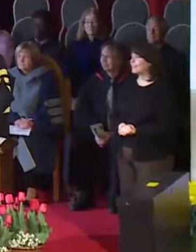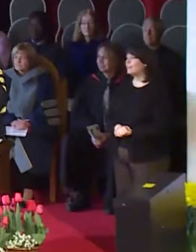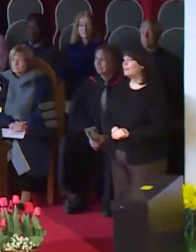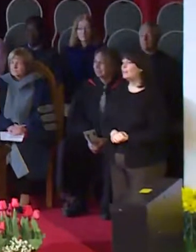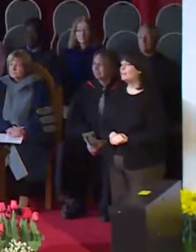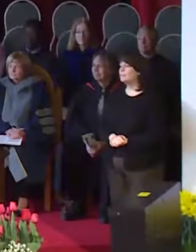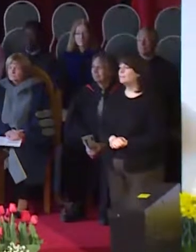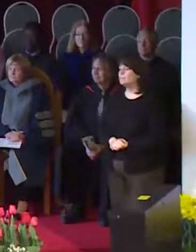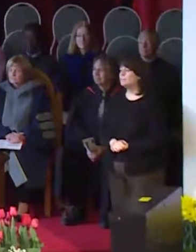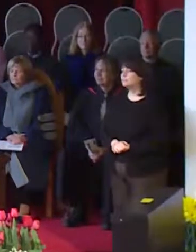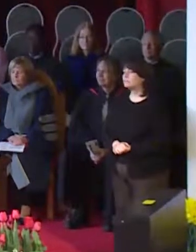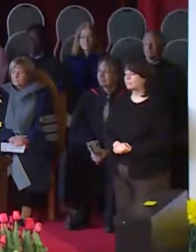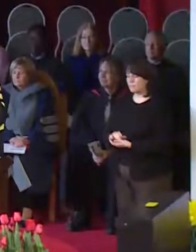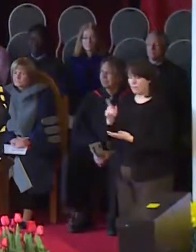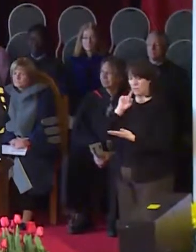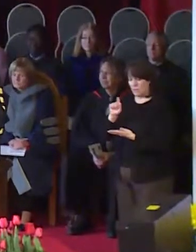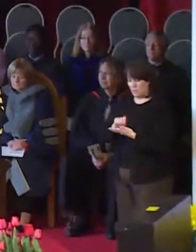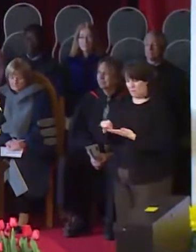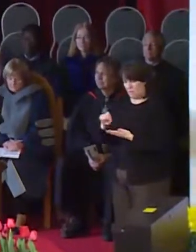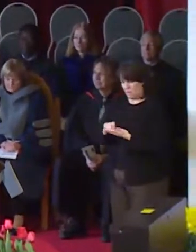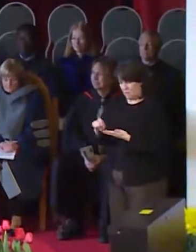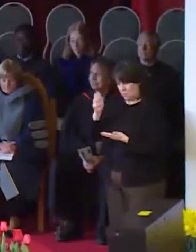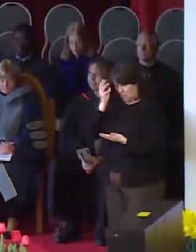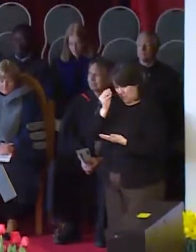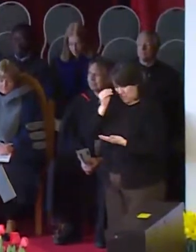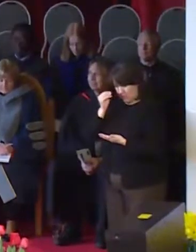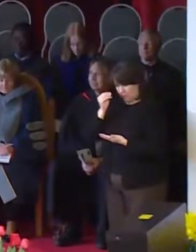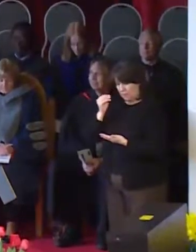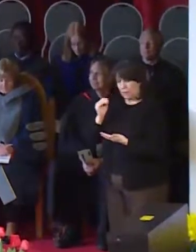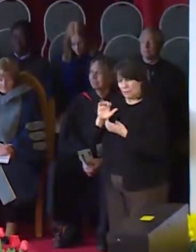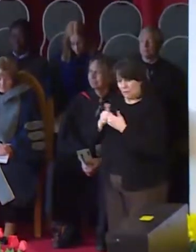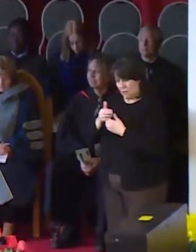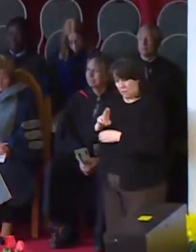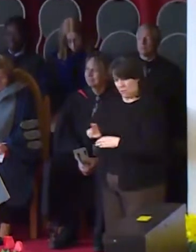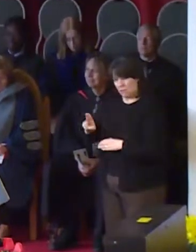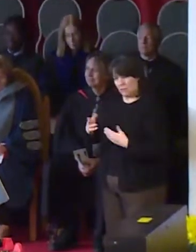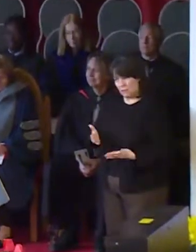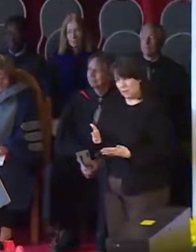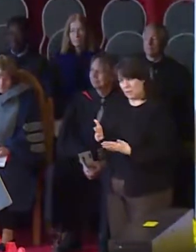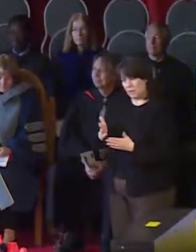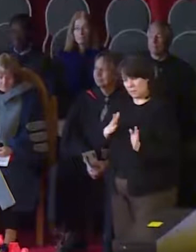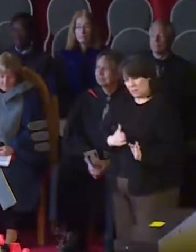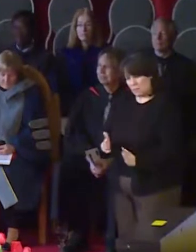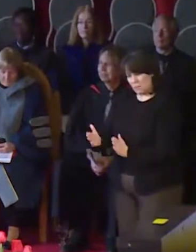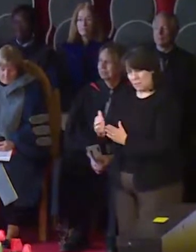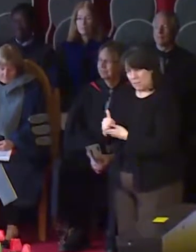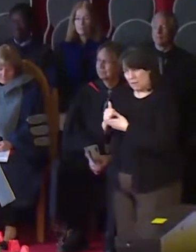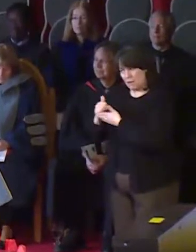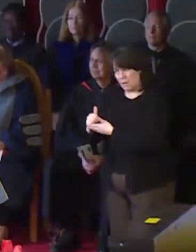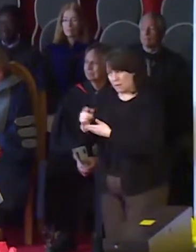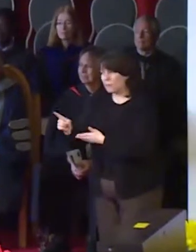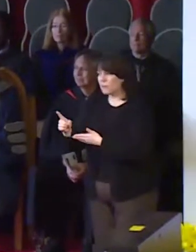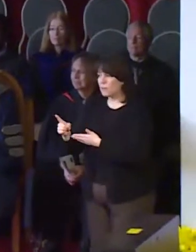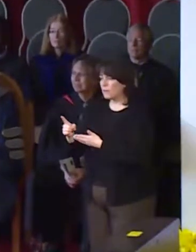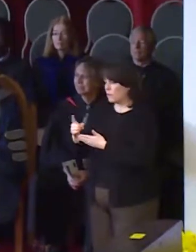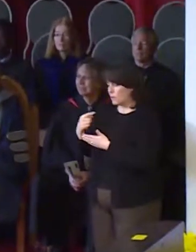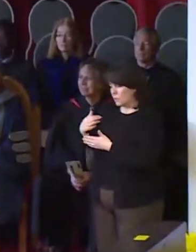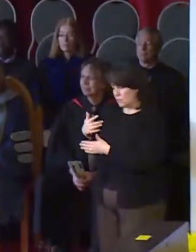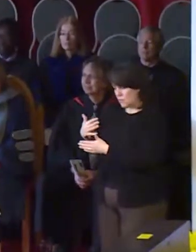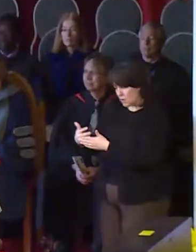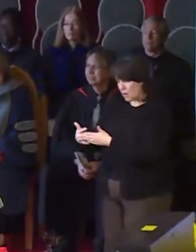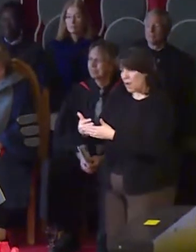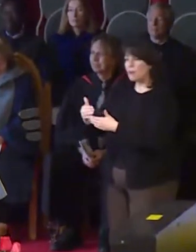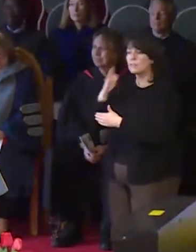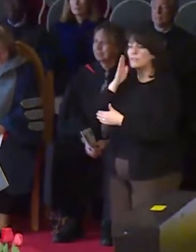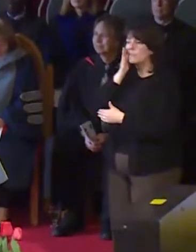So in preparing this welcome, I reflected on how this university has prepared you, our graduates, for this very moment and for the years that will